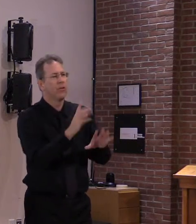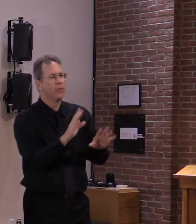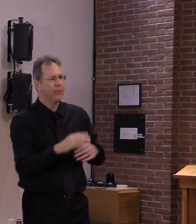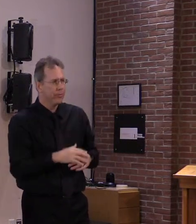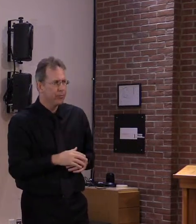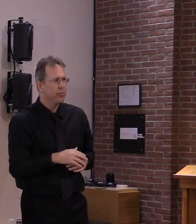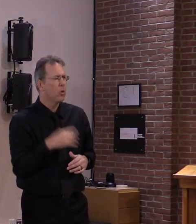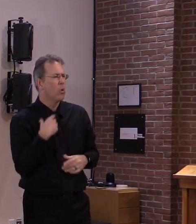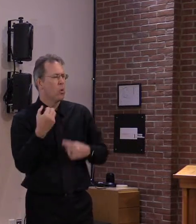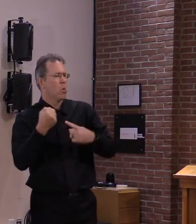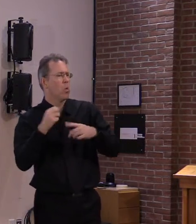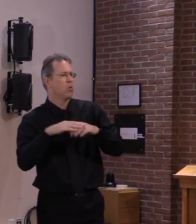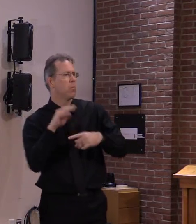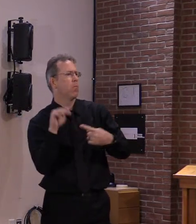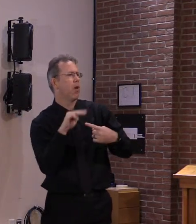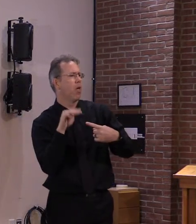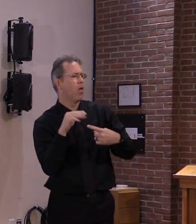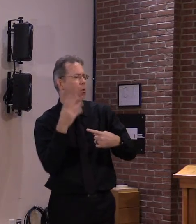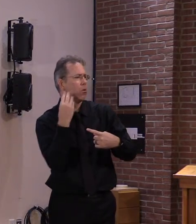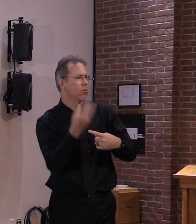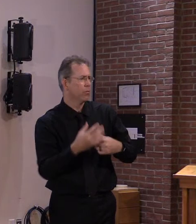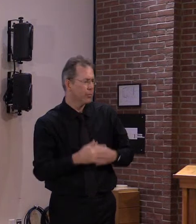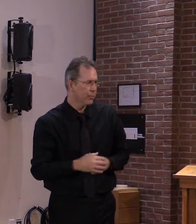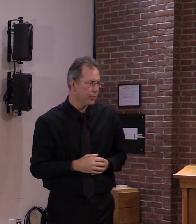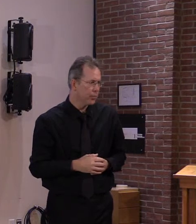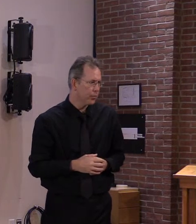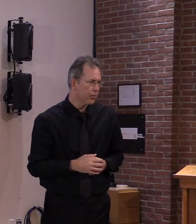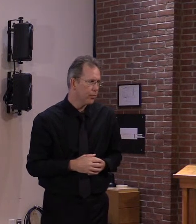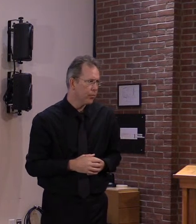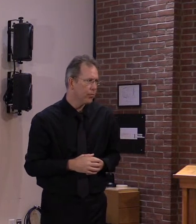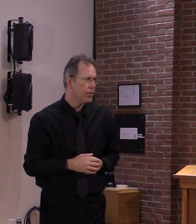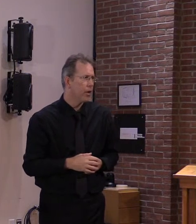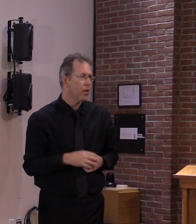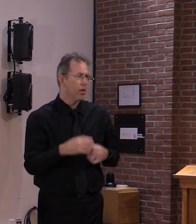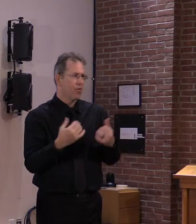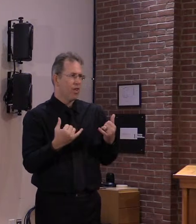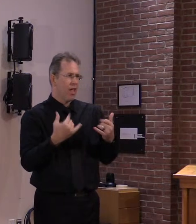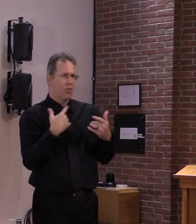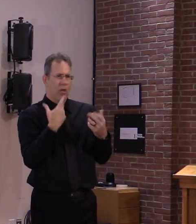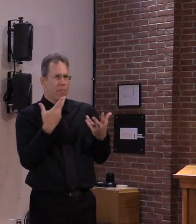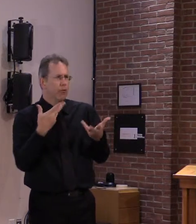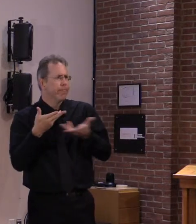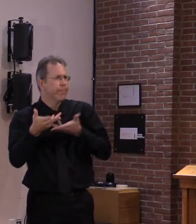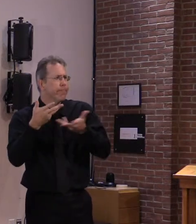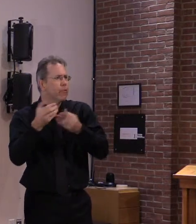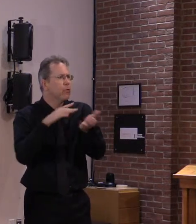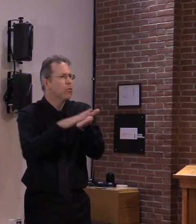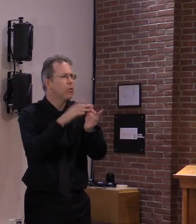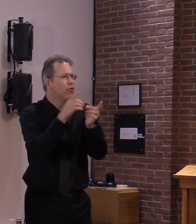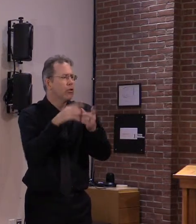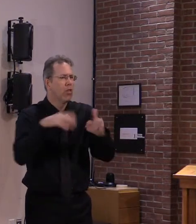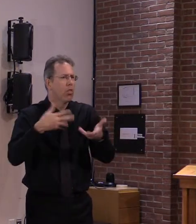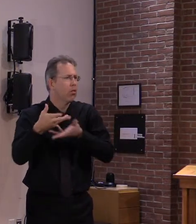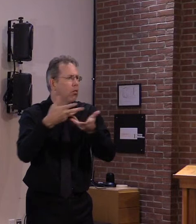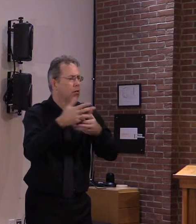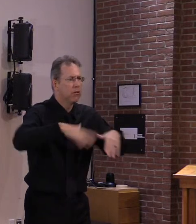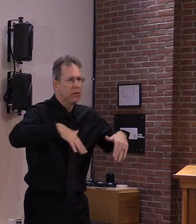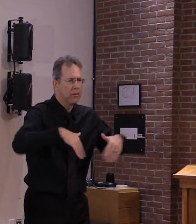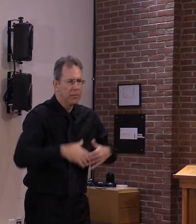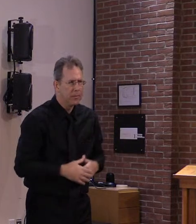upon federal funding that usually filters down through the CDC and then gets apportioned to all of the states. And